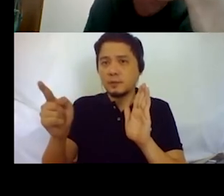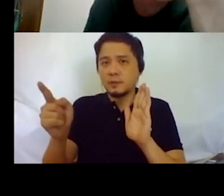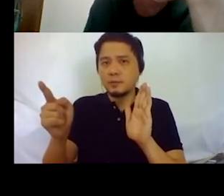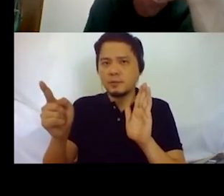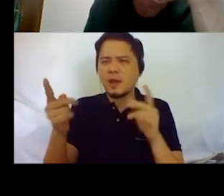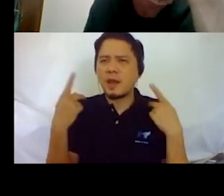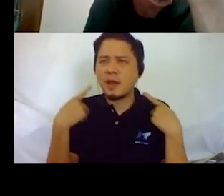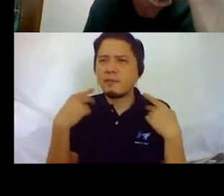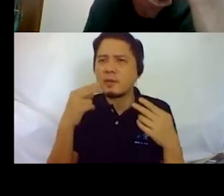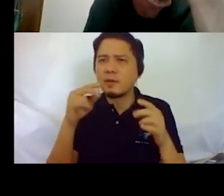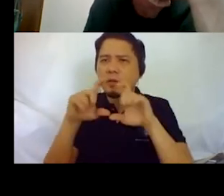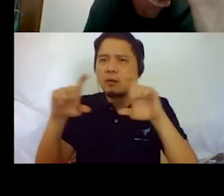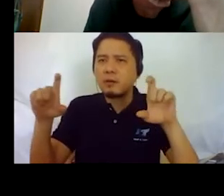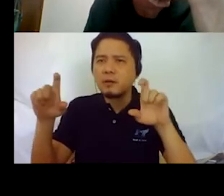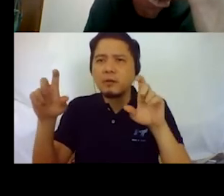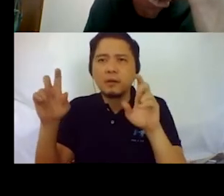not?